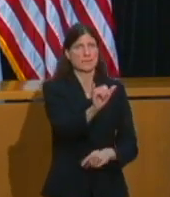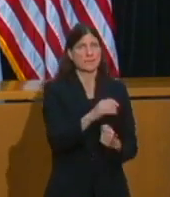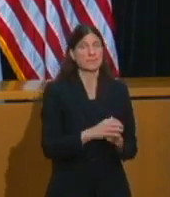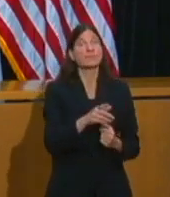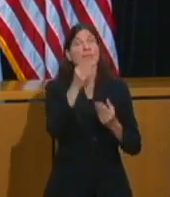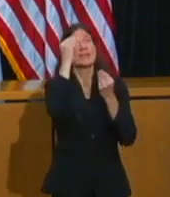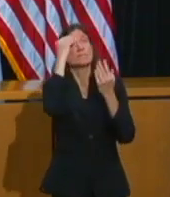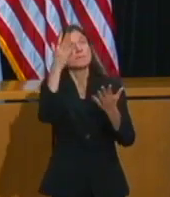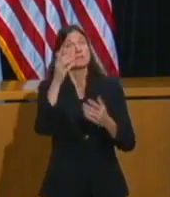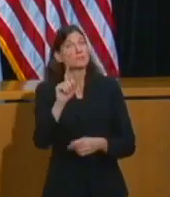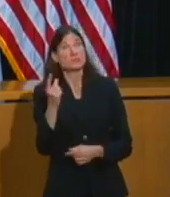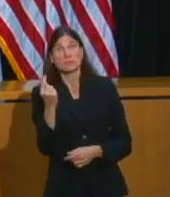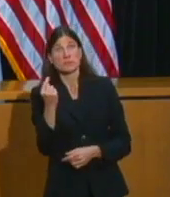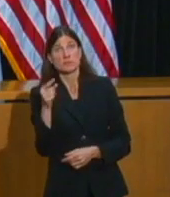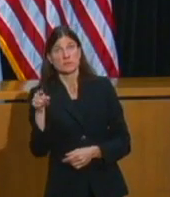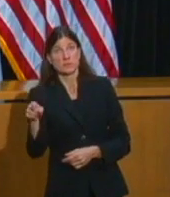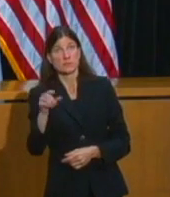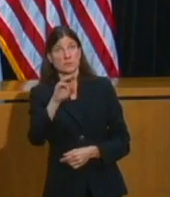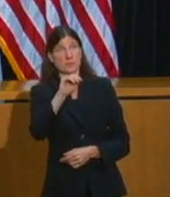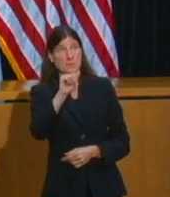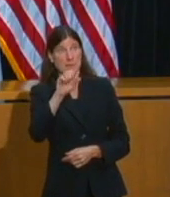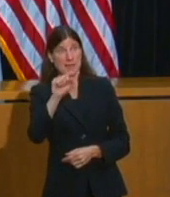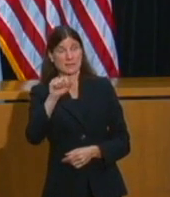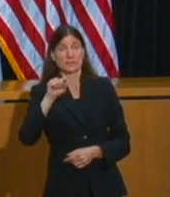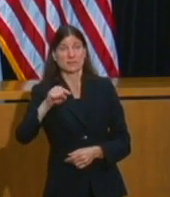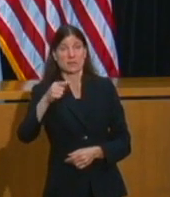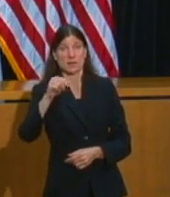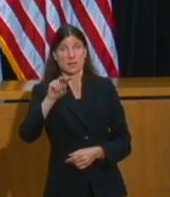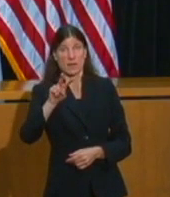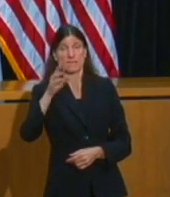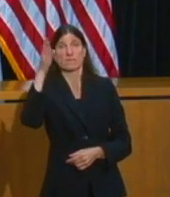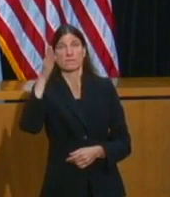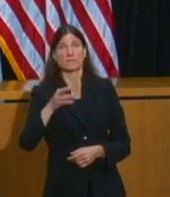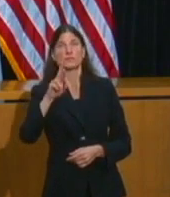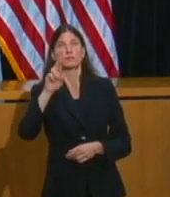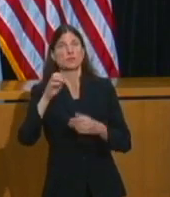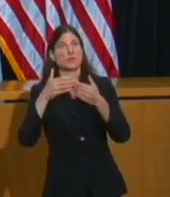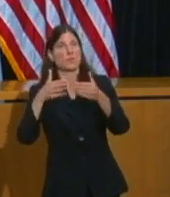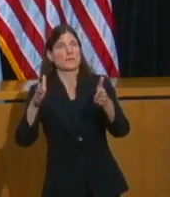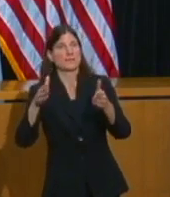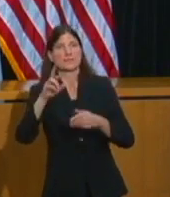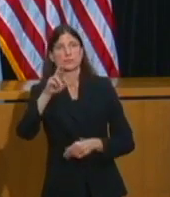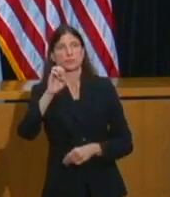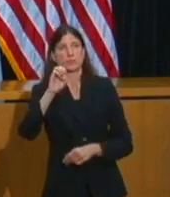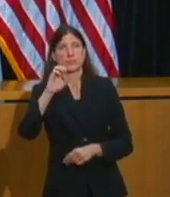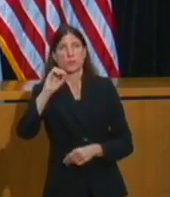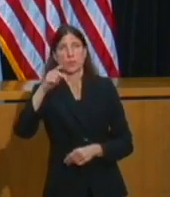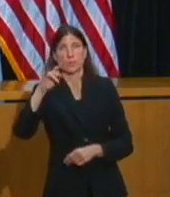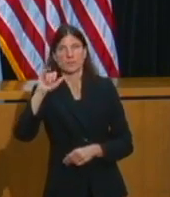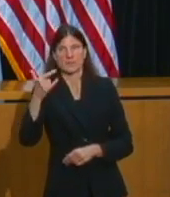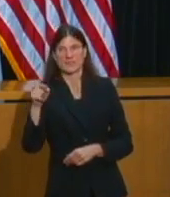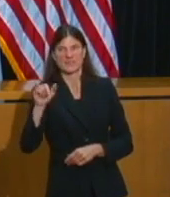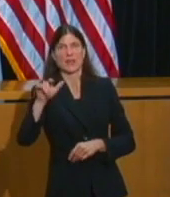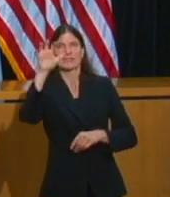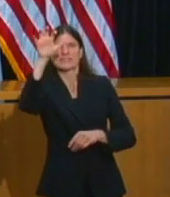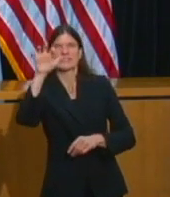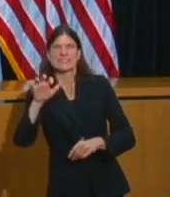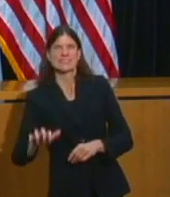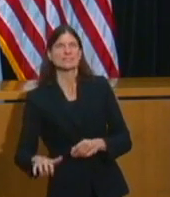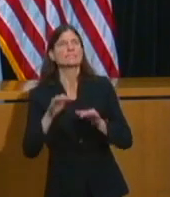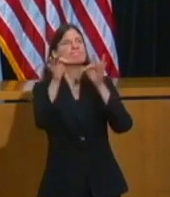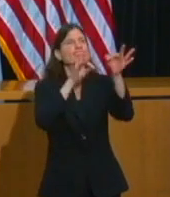mass.gov/reopening. The guidances, we just encourage you to take a look at those and get ready for a